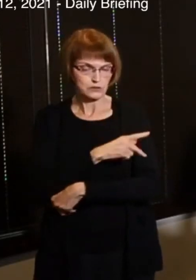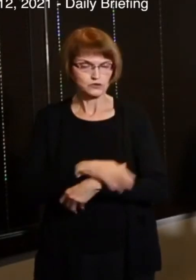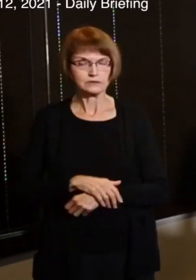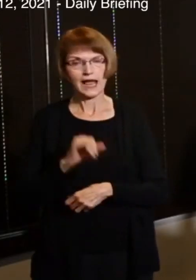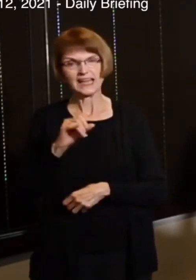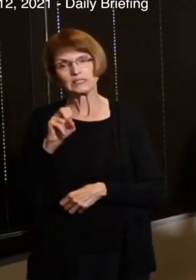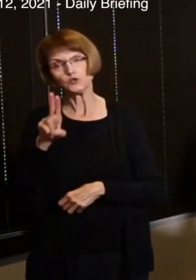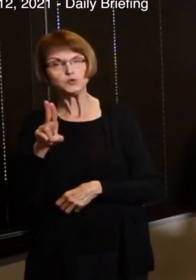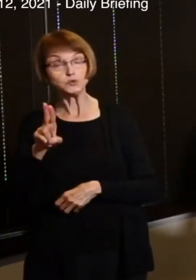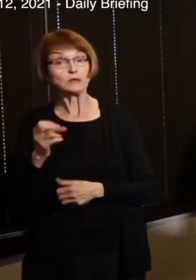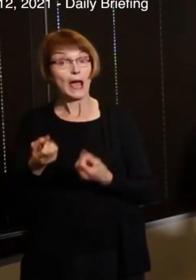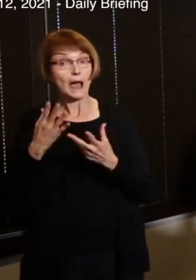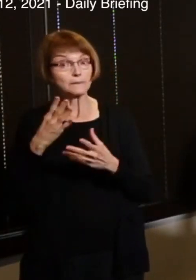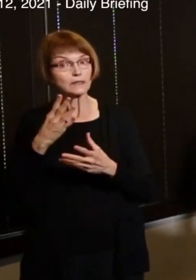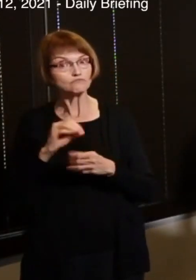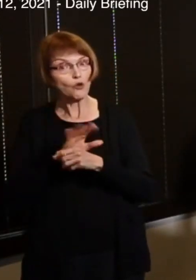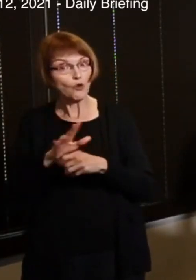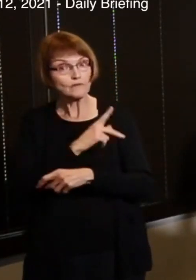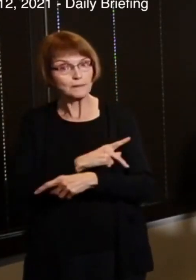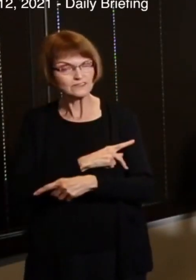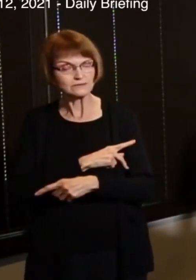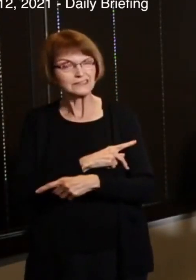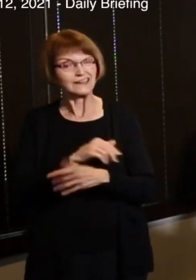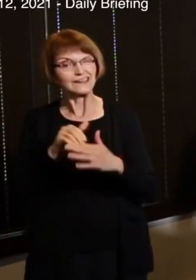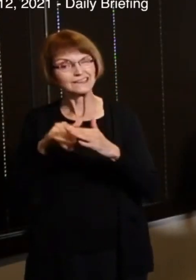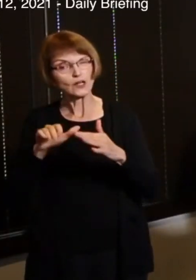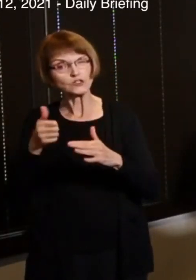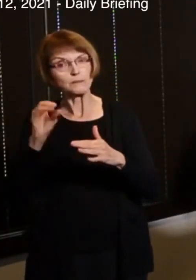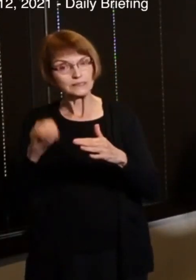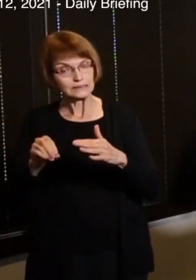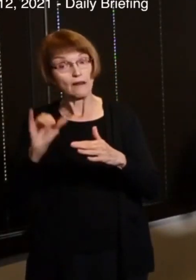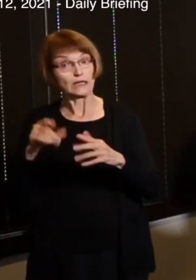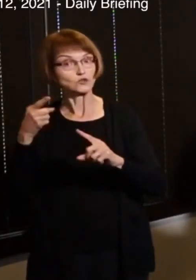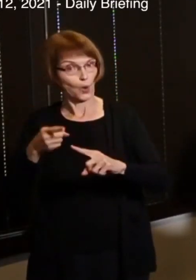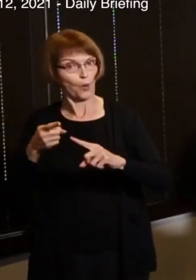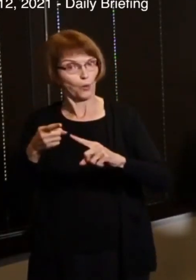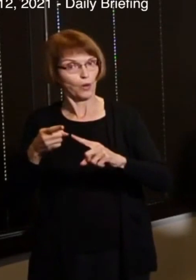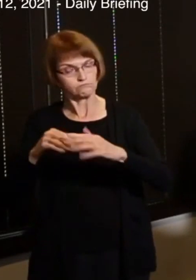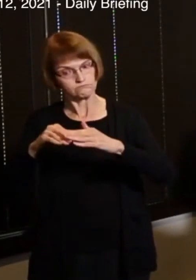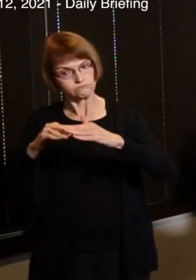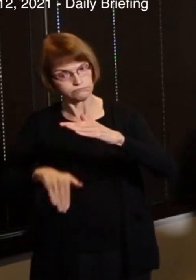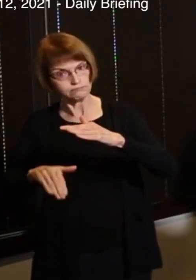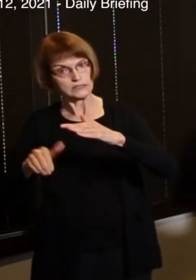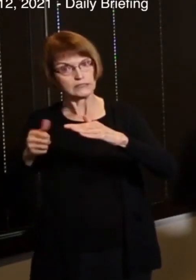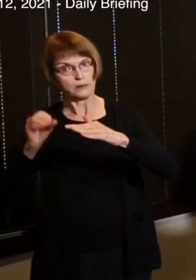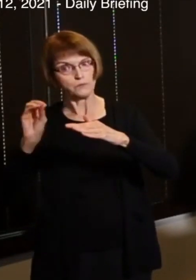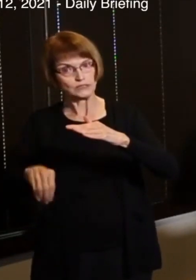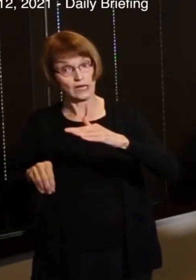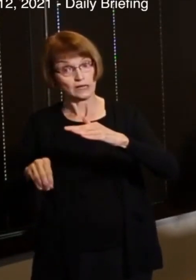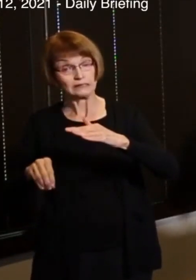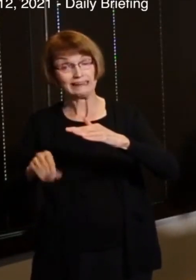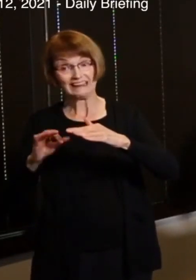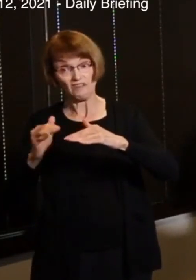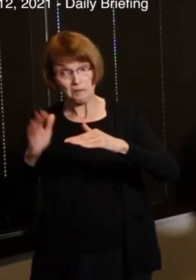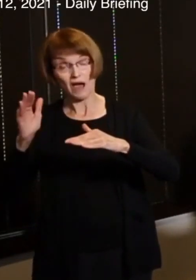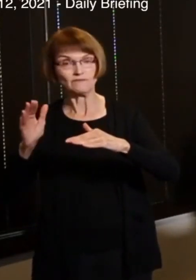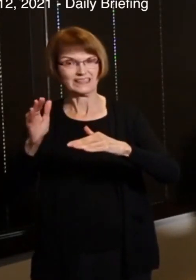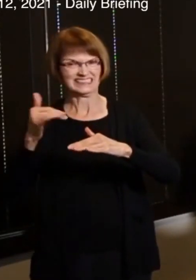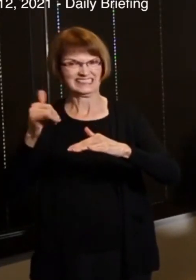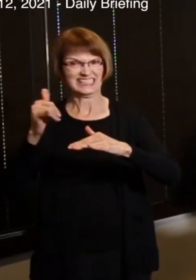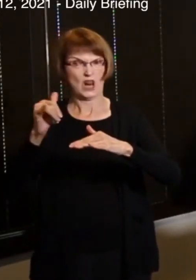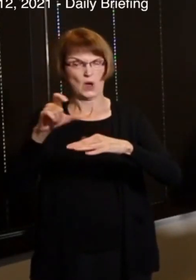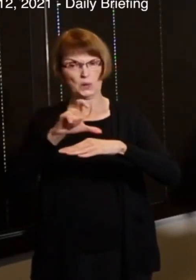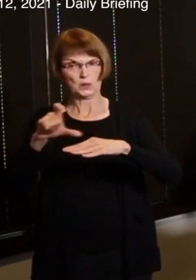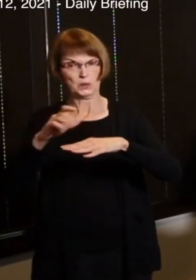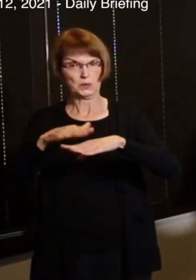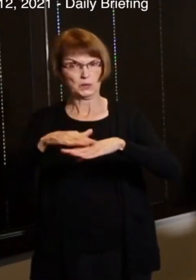little bit under 10%. We want to keep it under 10%. That's our threshold for moving up into that amber area. And hopefully with that decrease